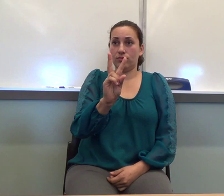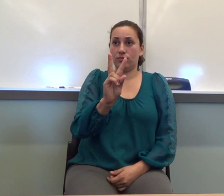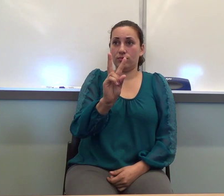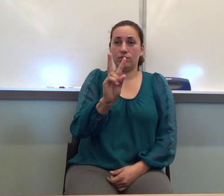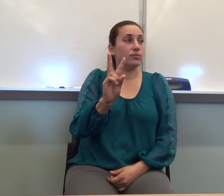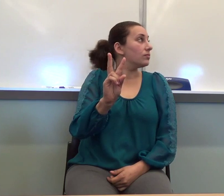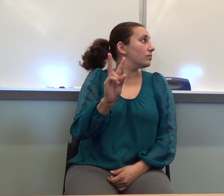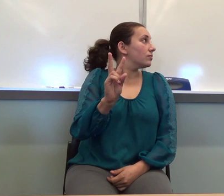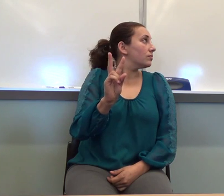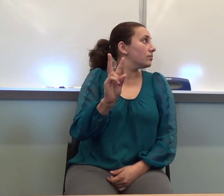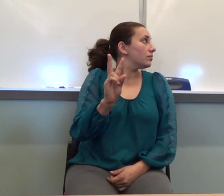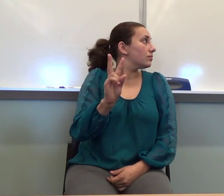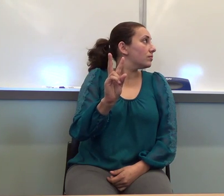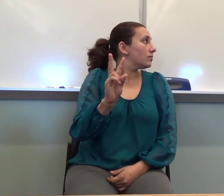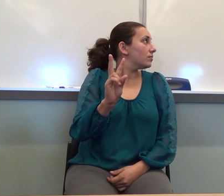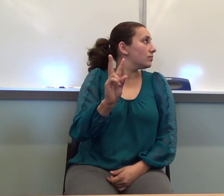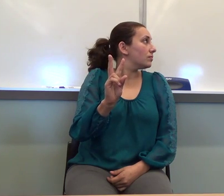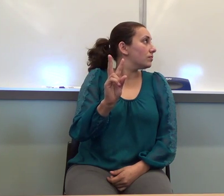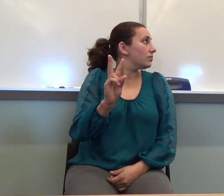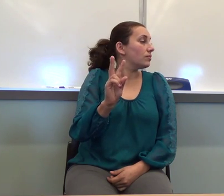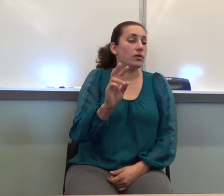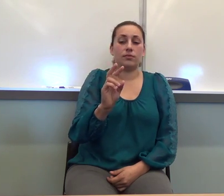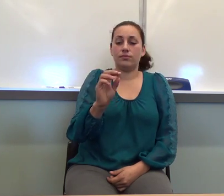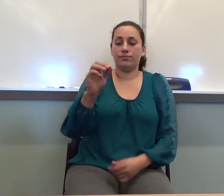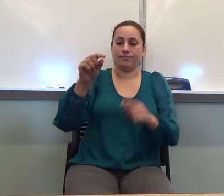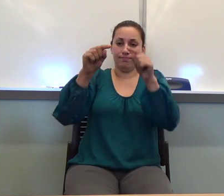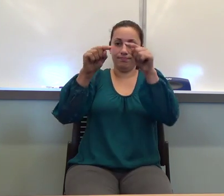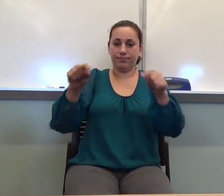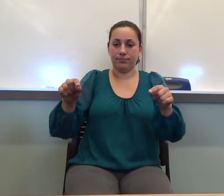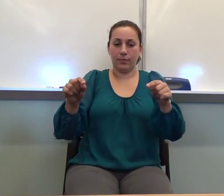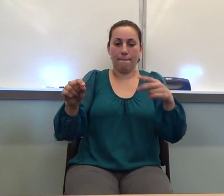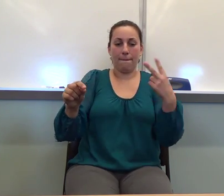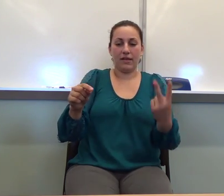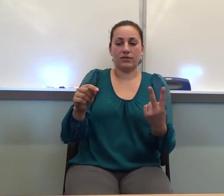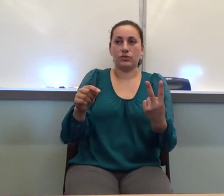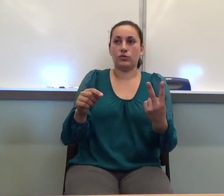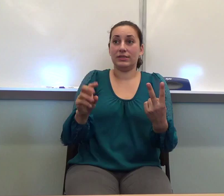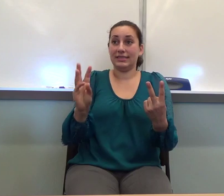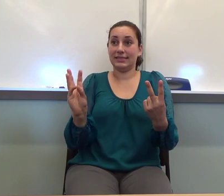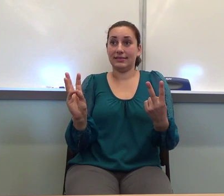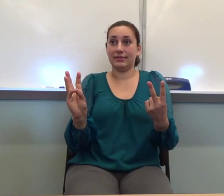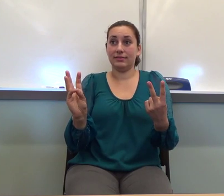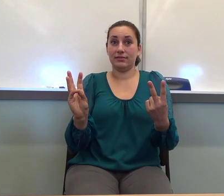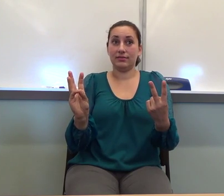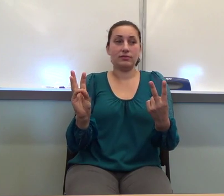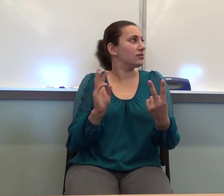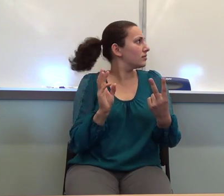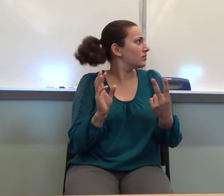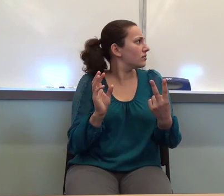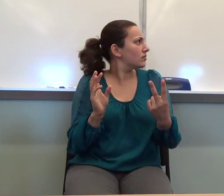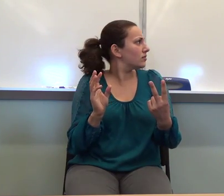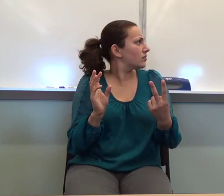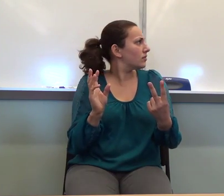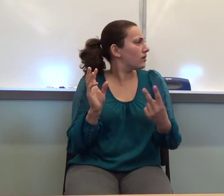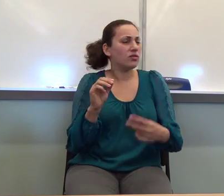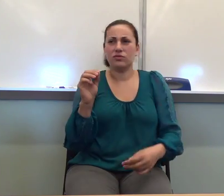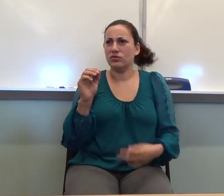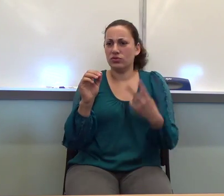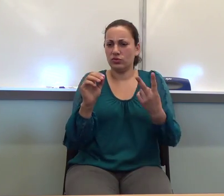Okay, again, let's do that. That's going to be 2 and 6. No. 8